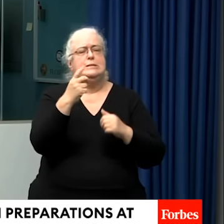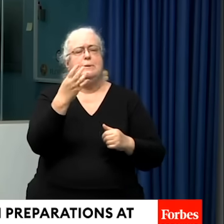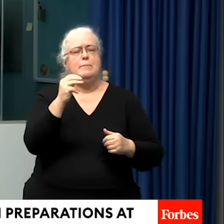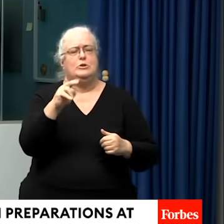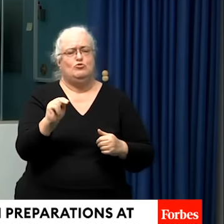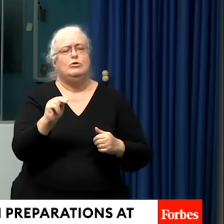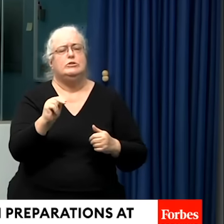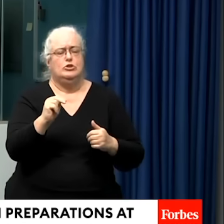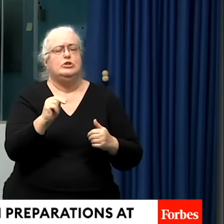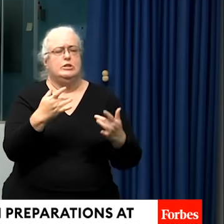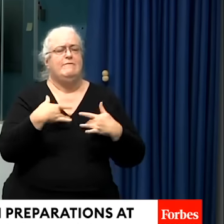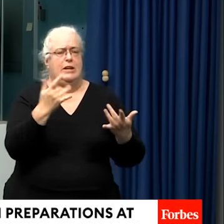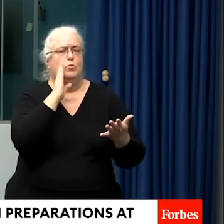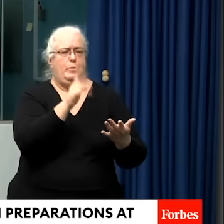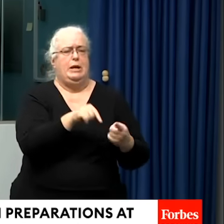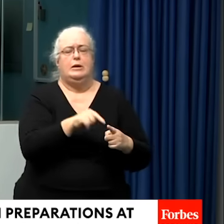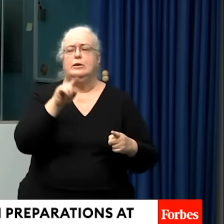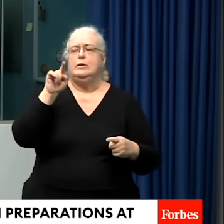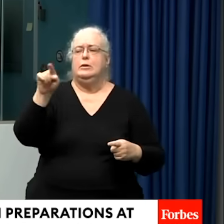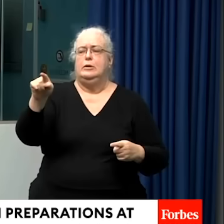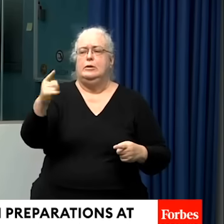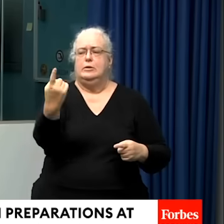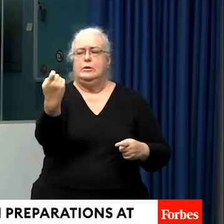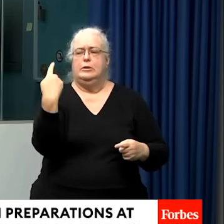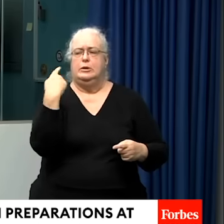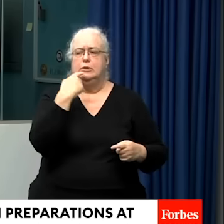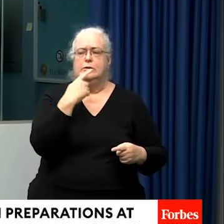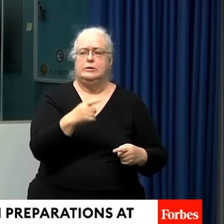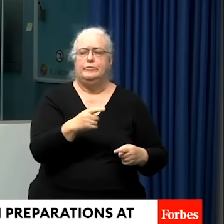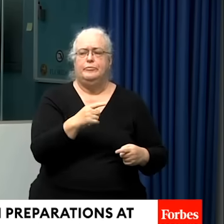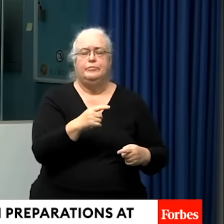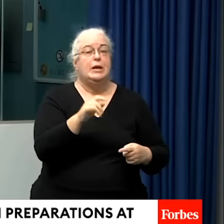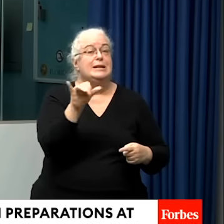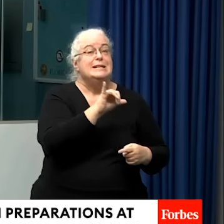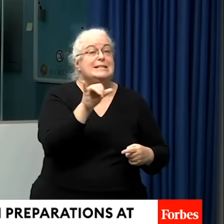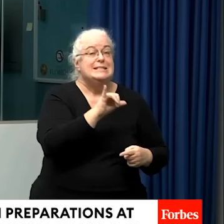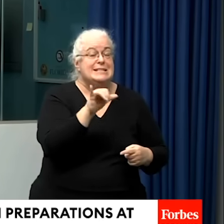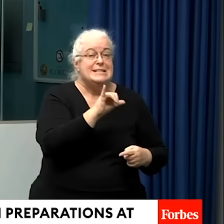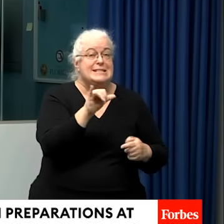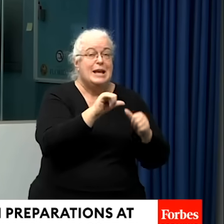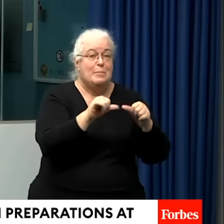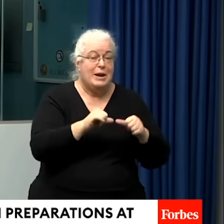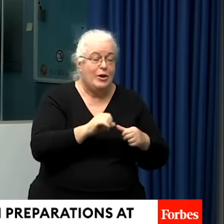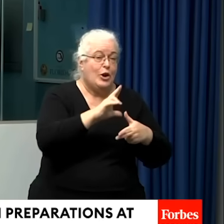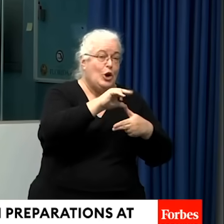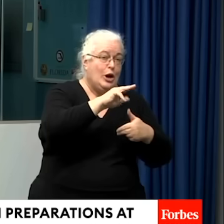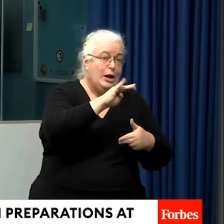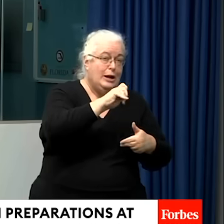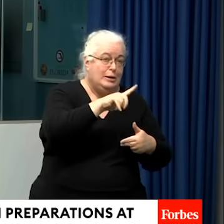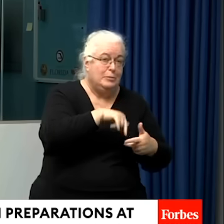Do you know if so? A lot of this where this storm hit was also hit by Hurricane Michael in 2018, as you know, that